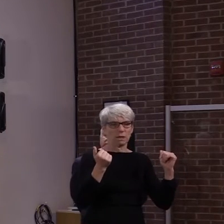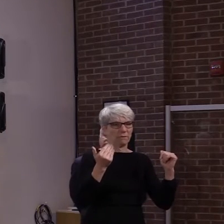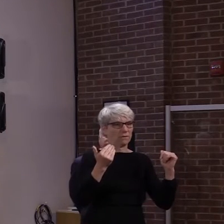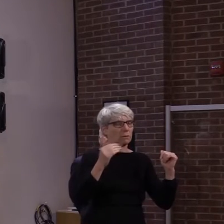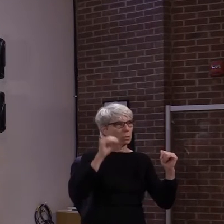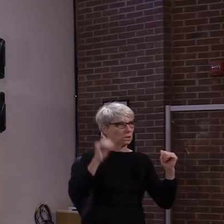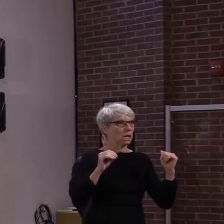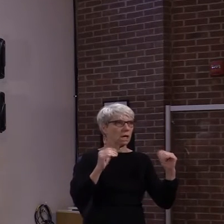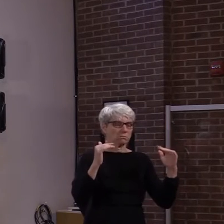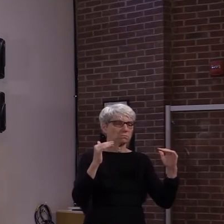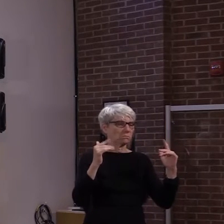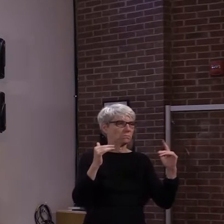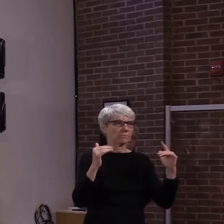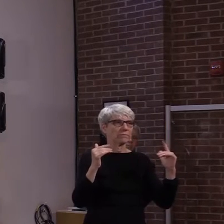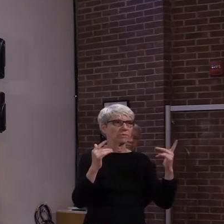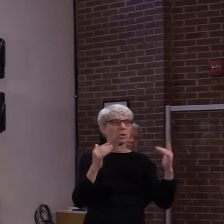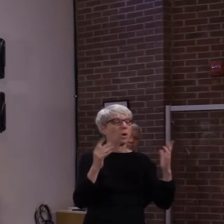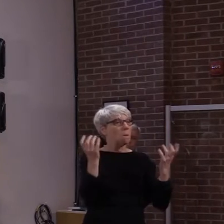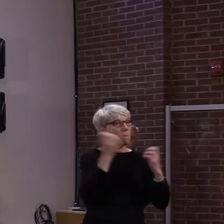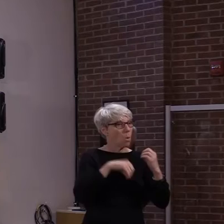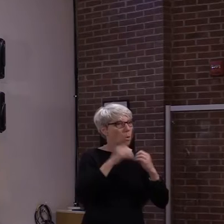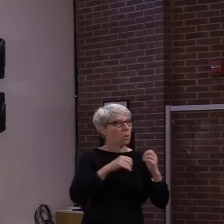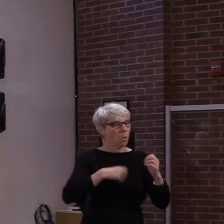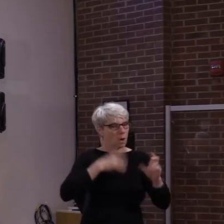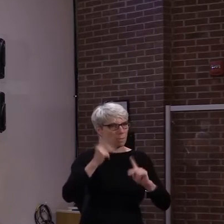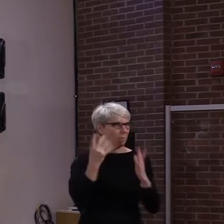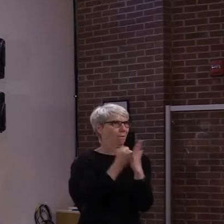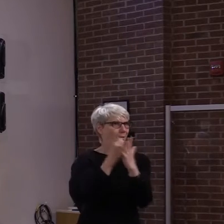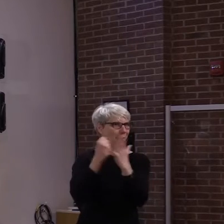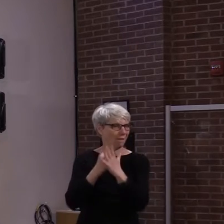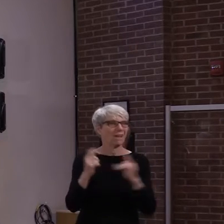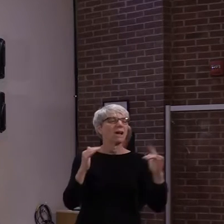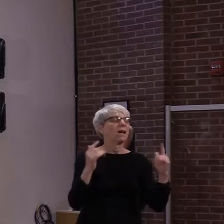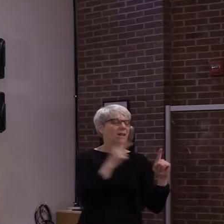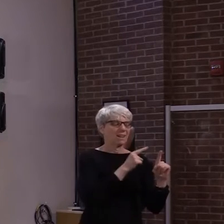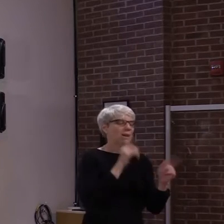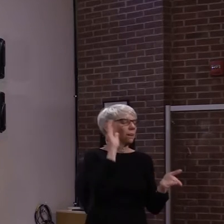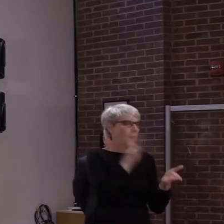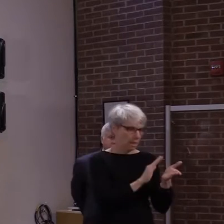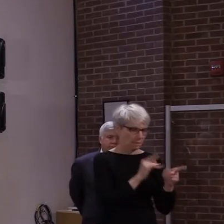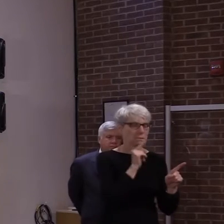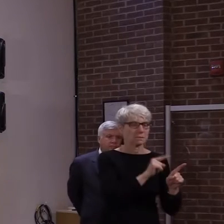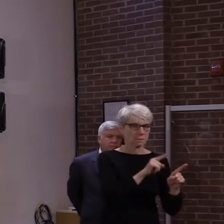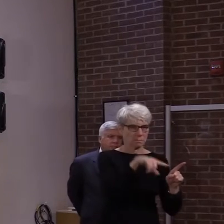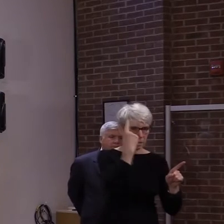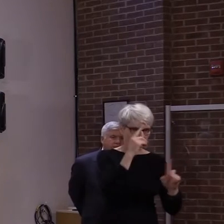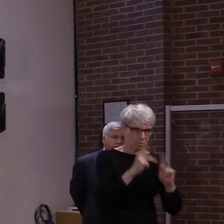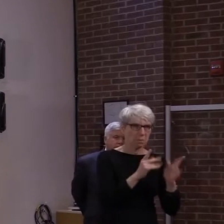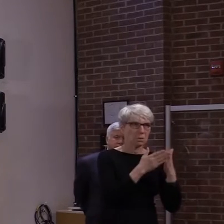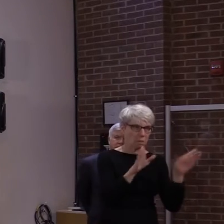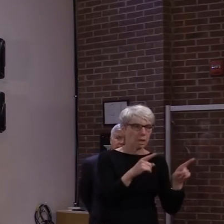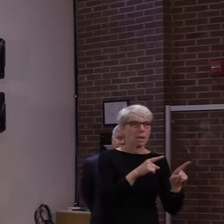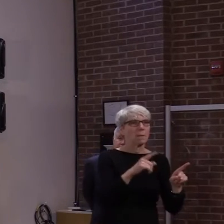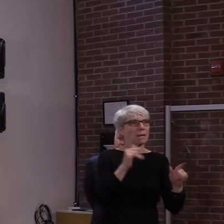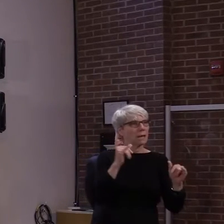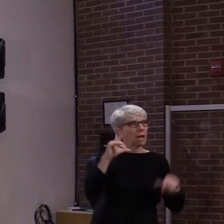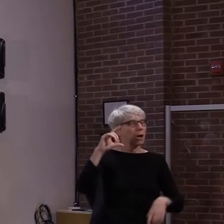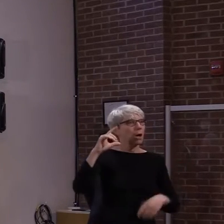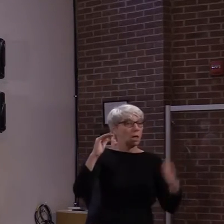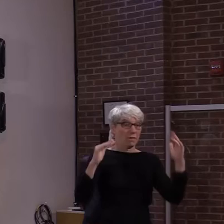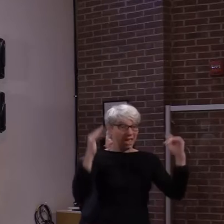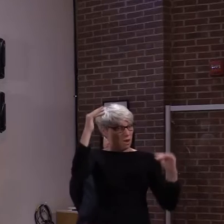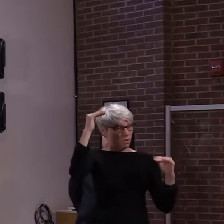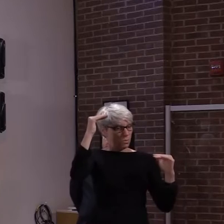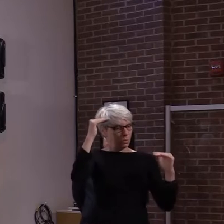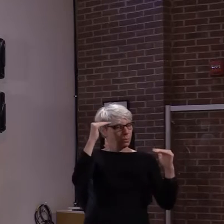is 2.9%. So yes, it is still different, but it has markedly narrowed that gap. And there have been a lot